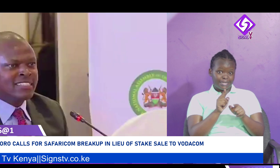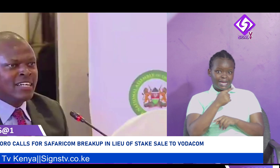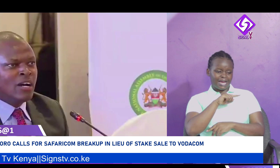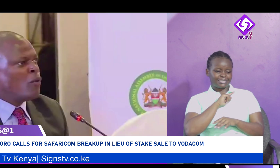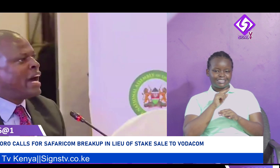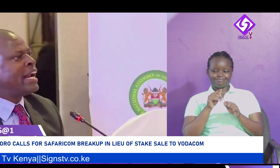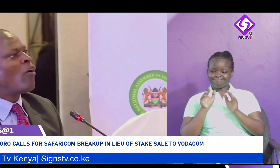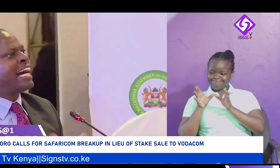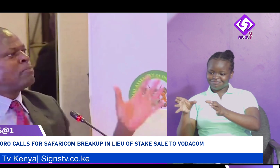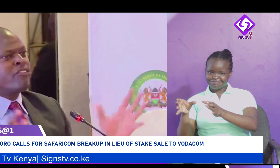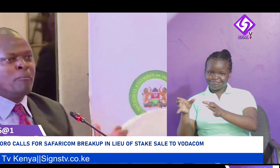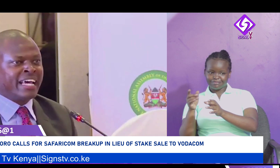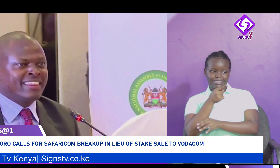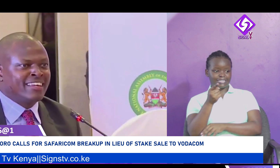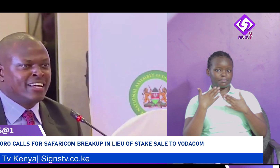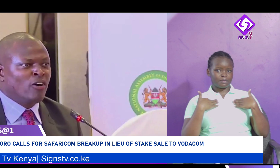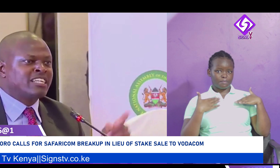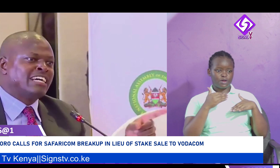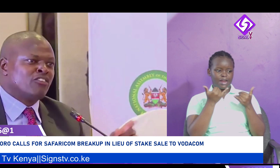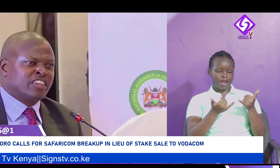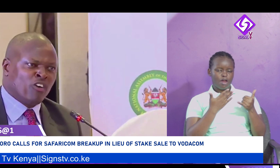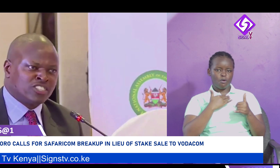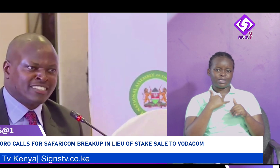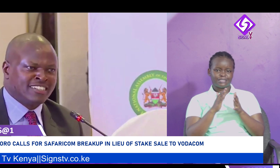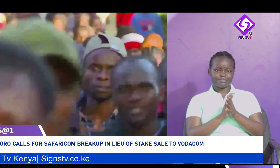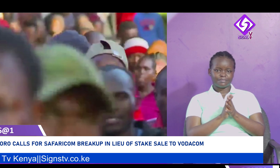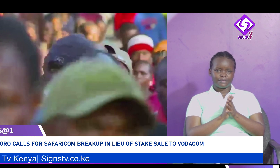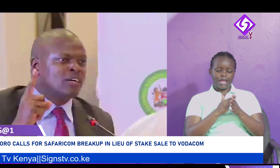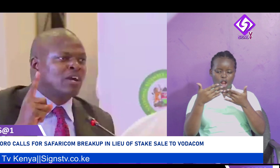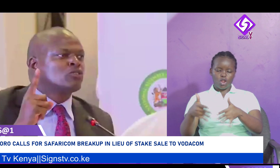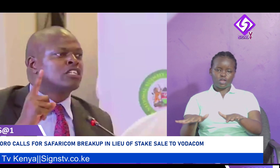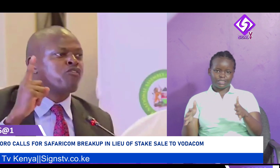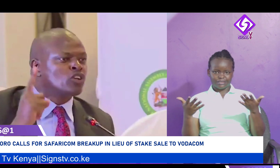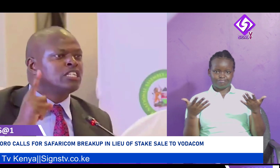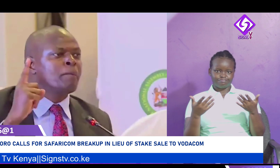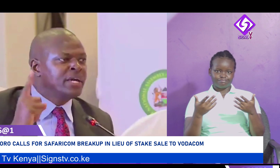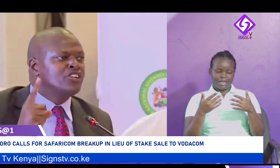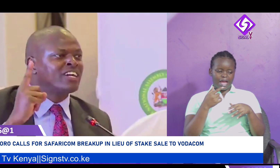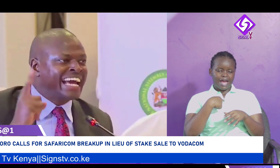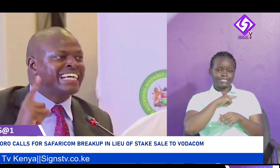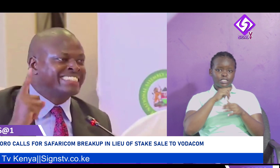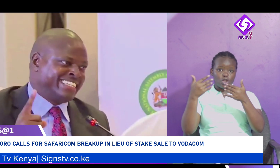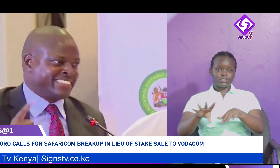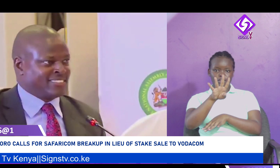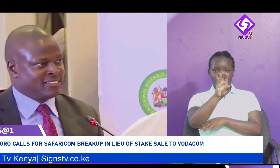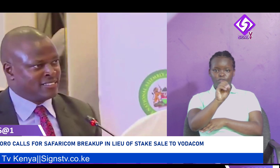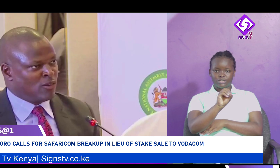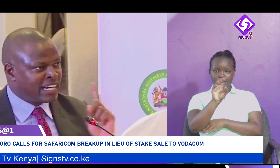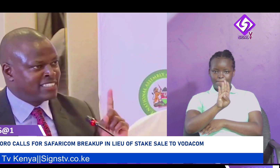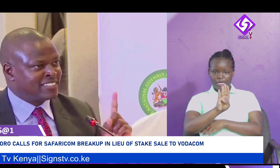guys. We are now gasping for breath on the side of the loss. One license, we are losing 40 billion Kenya shillings. One